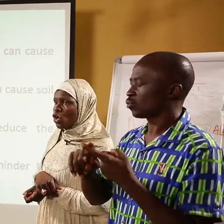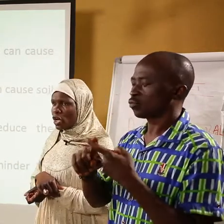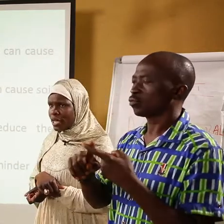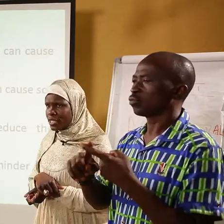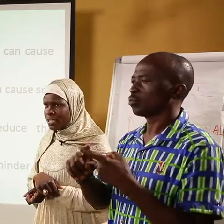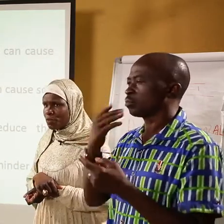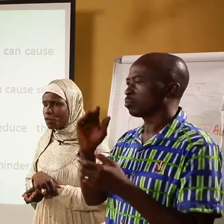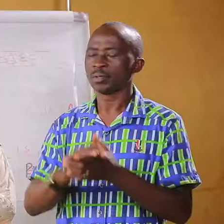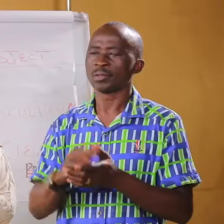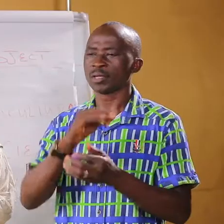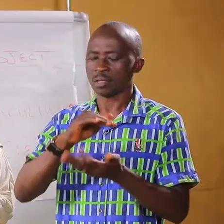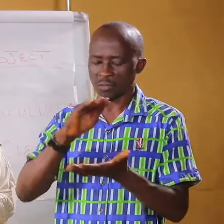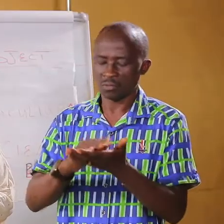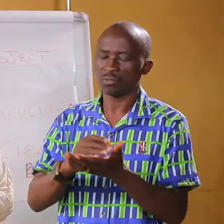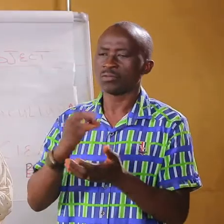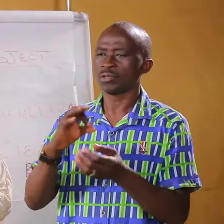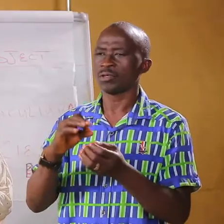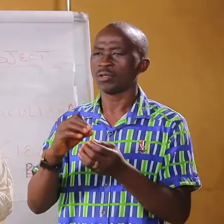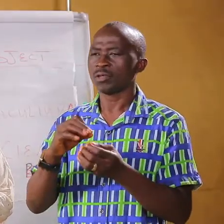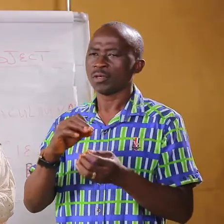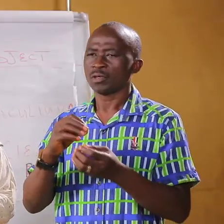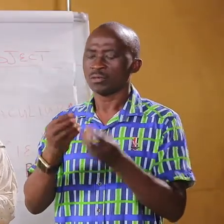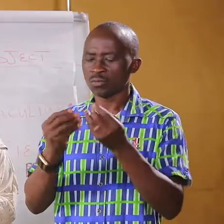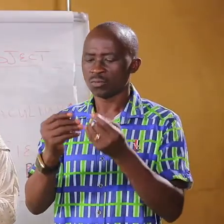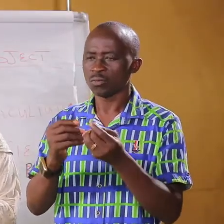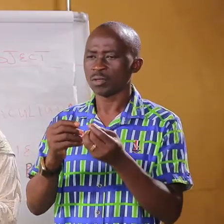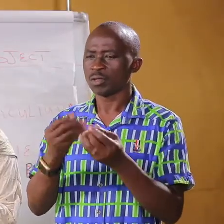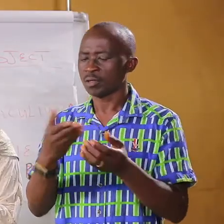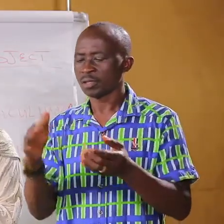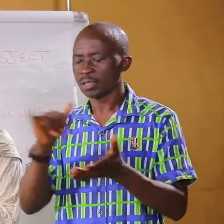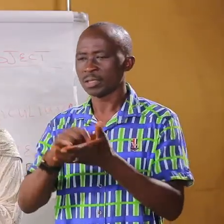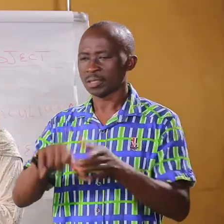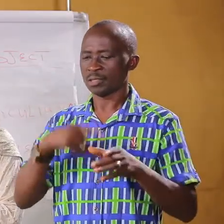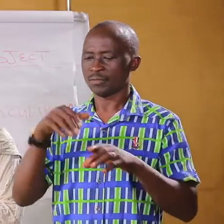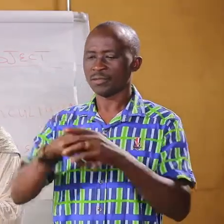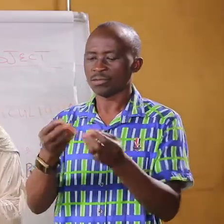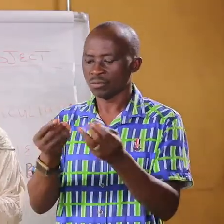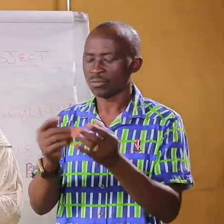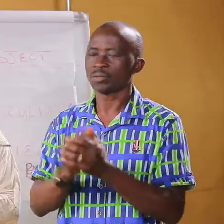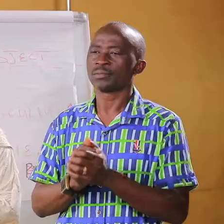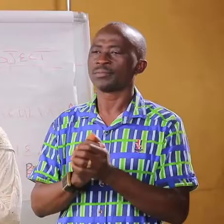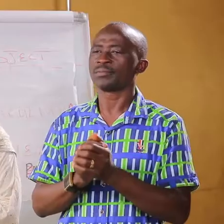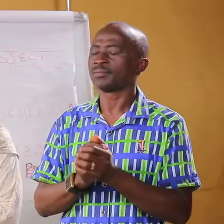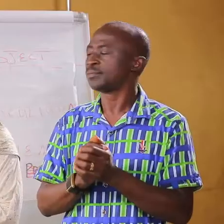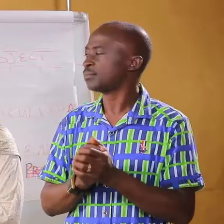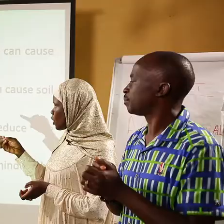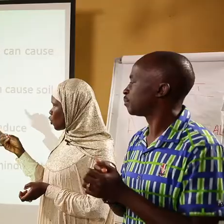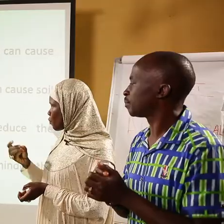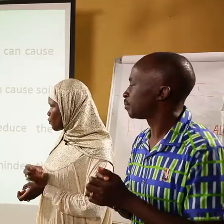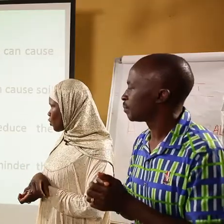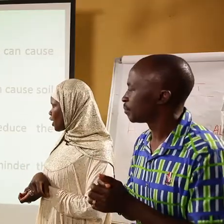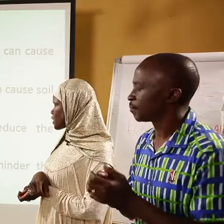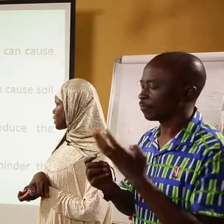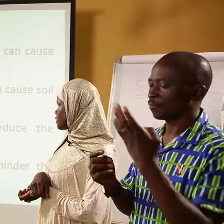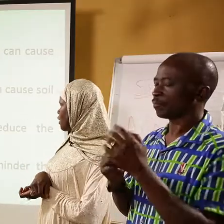soil organism, because when the soil becomes toxic, it becomes very harsh on the soil organisms themselves.